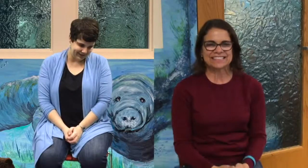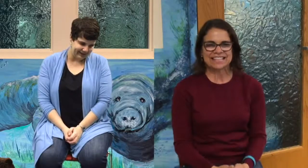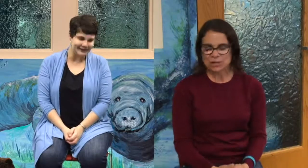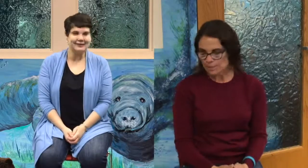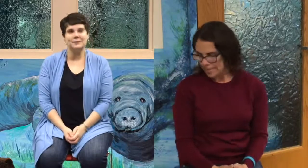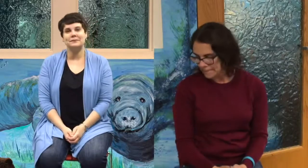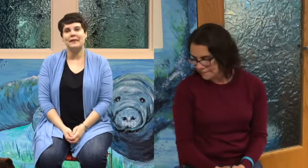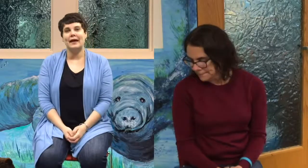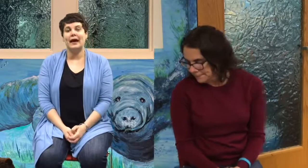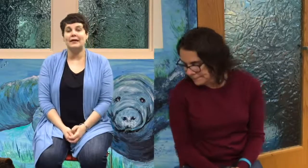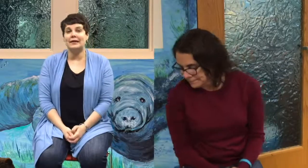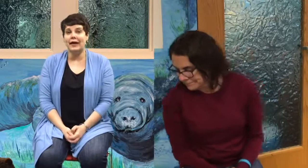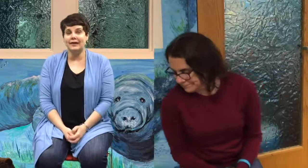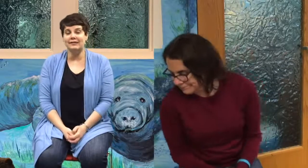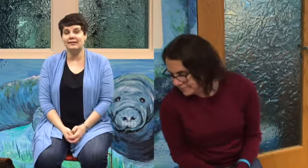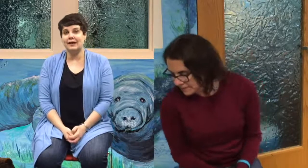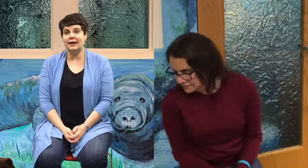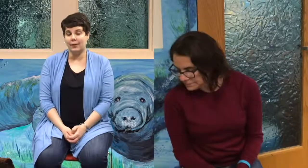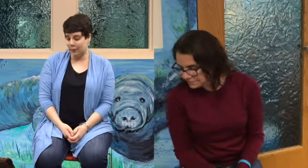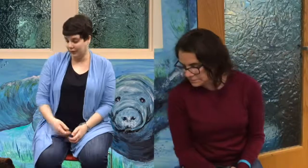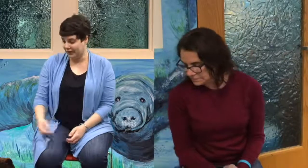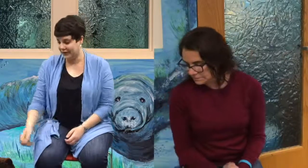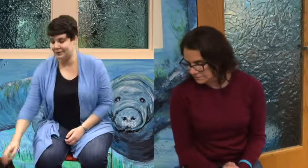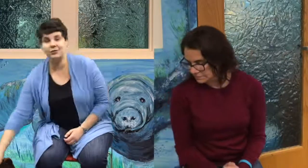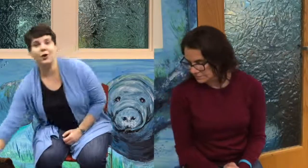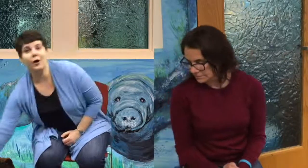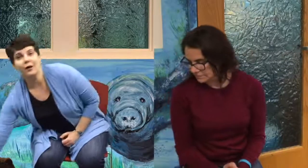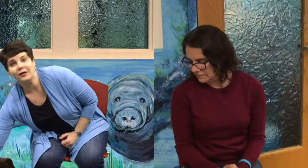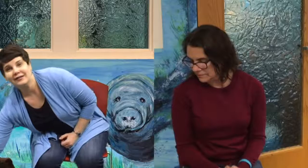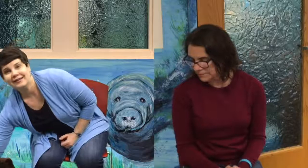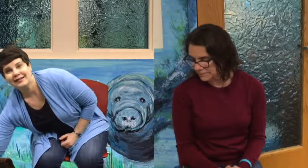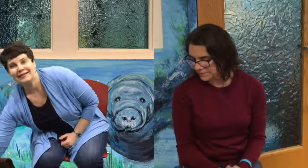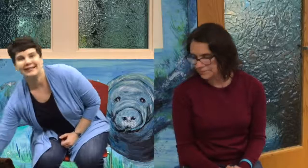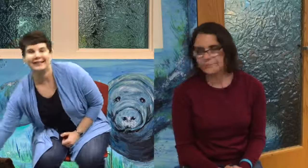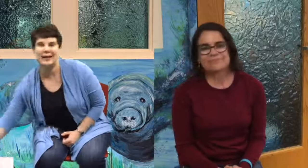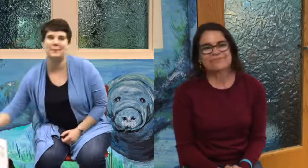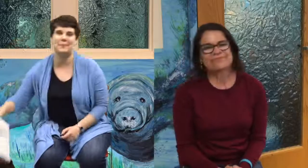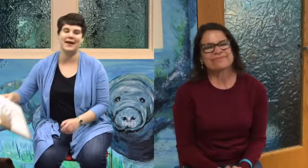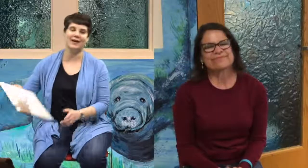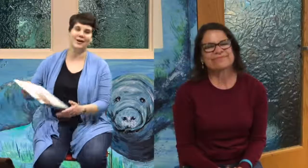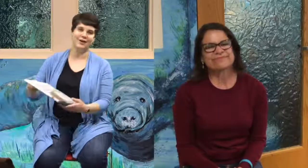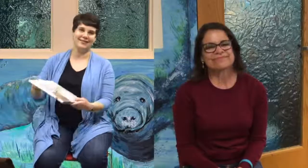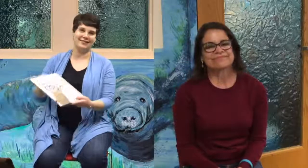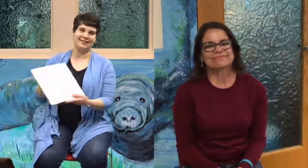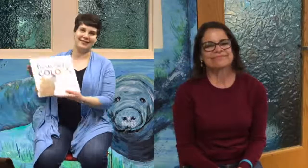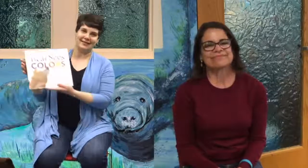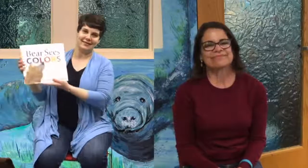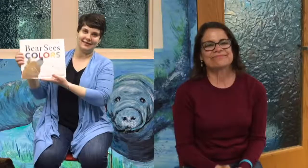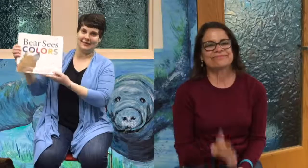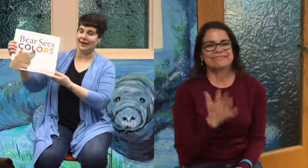Very nice. Our next book is called Bear Sees